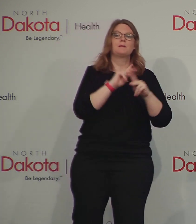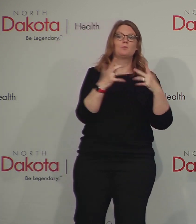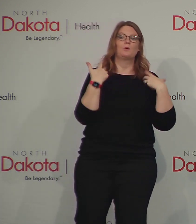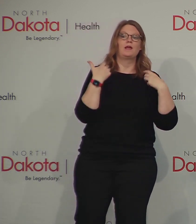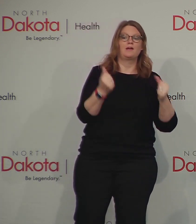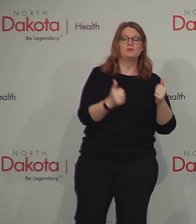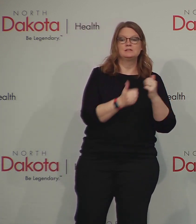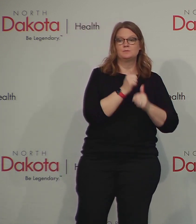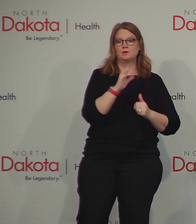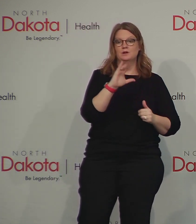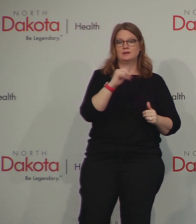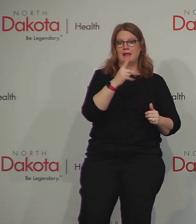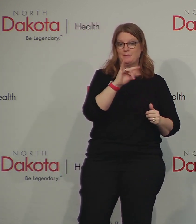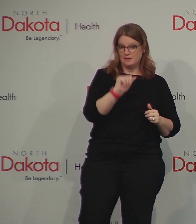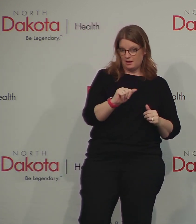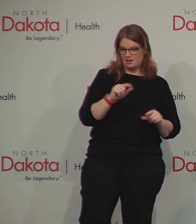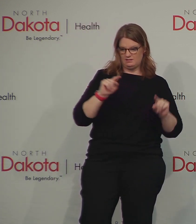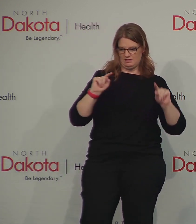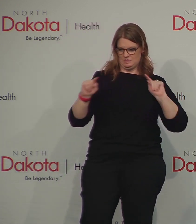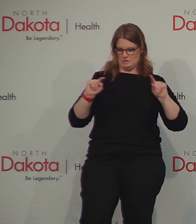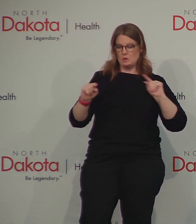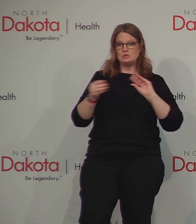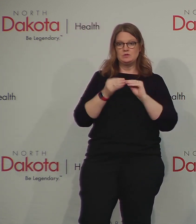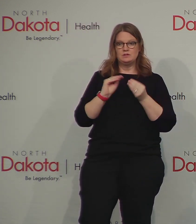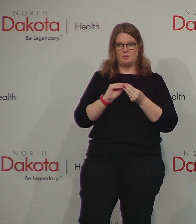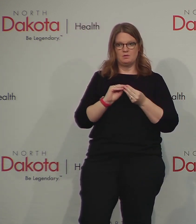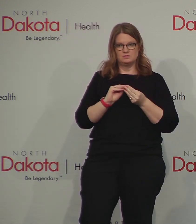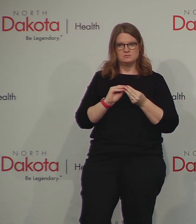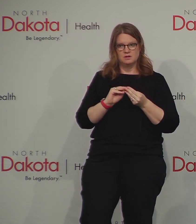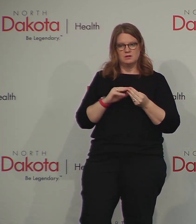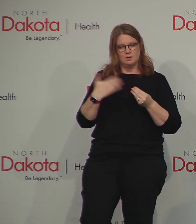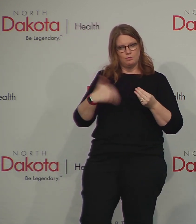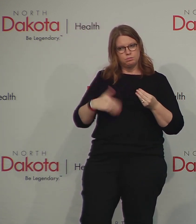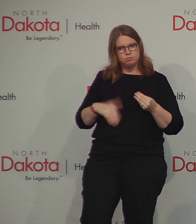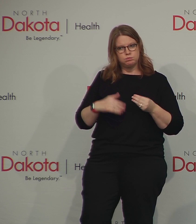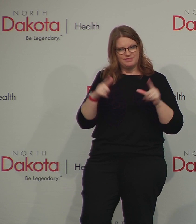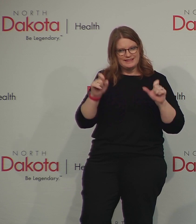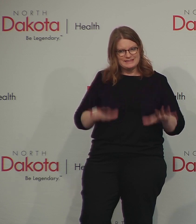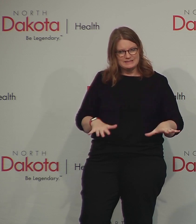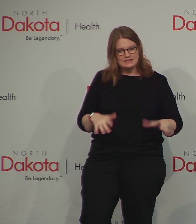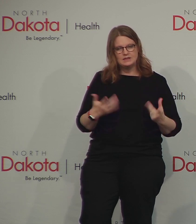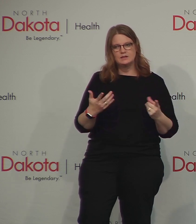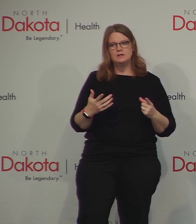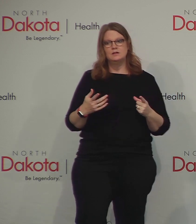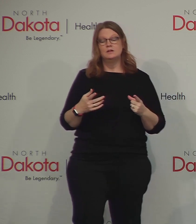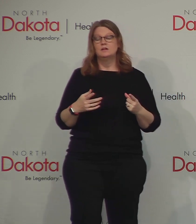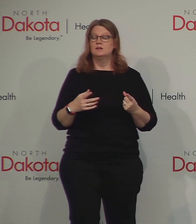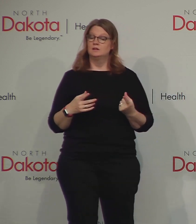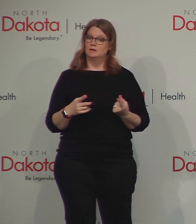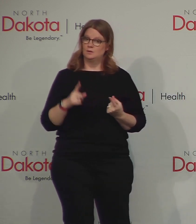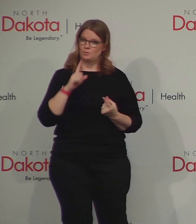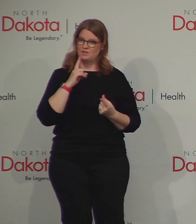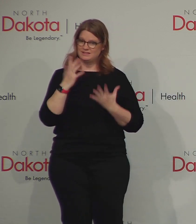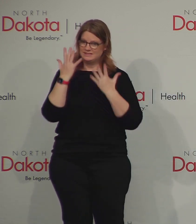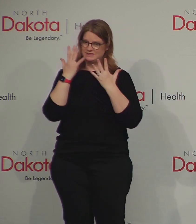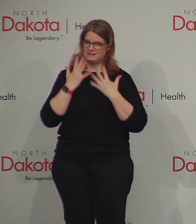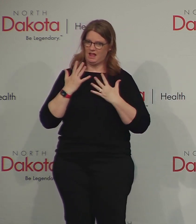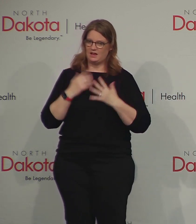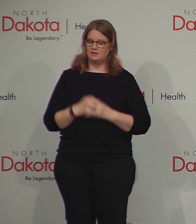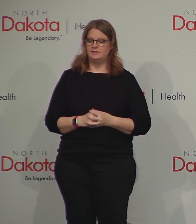per capita, and that both of those numbers are a reflection of the testing that we've seen. But the one thing that is very sad to report